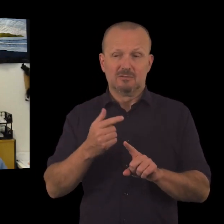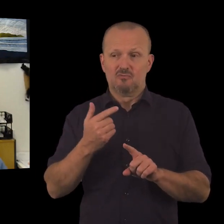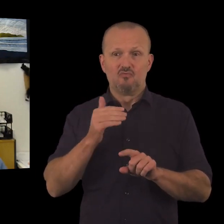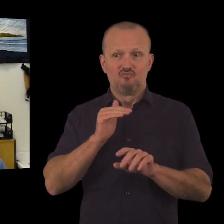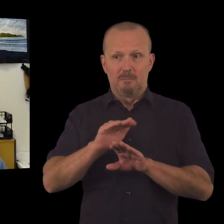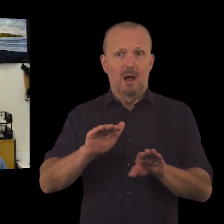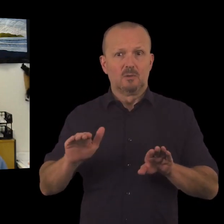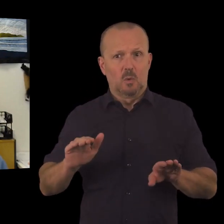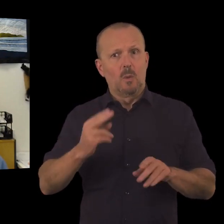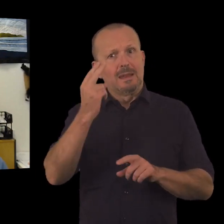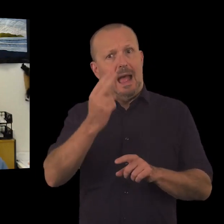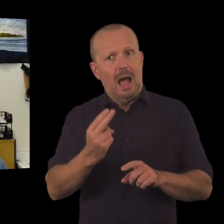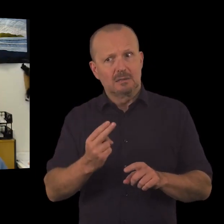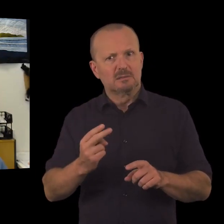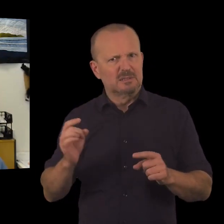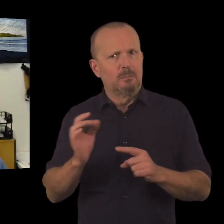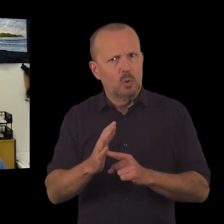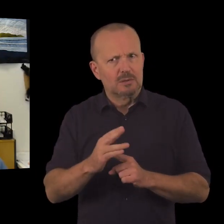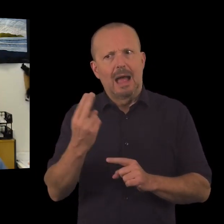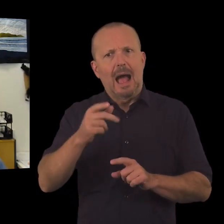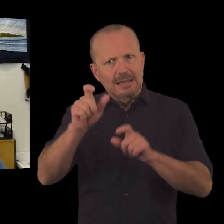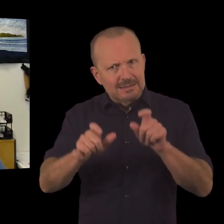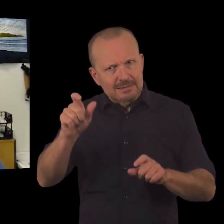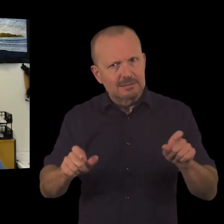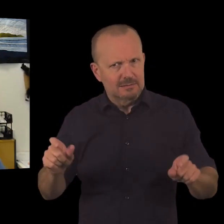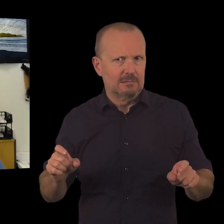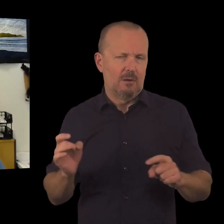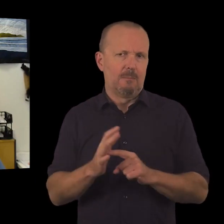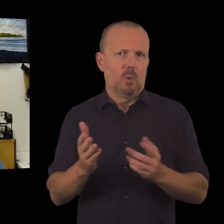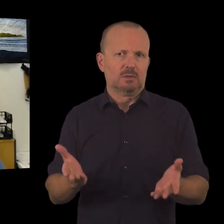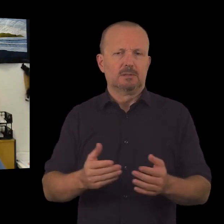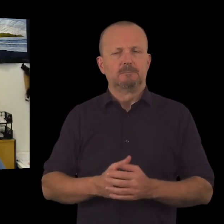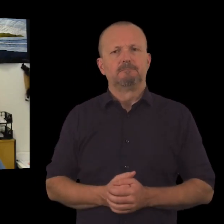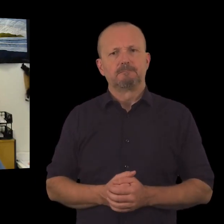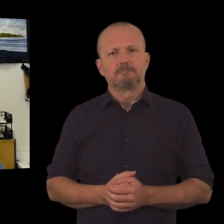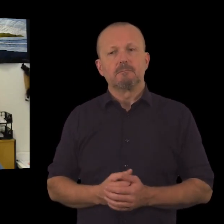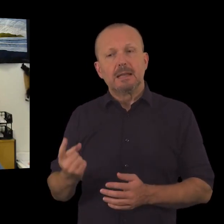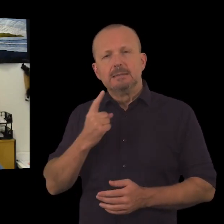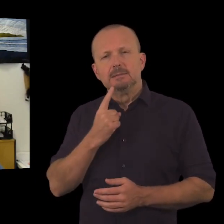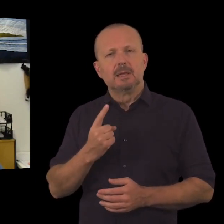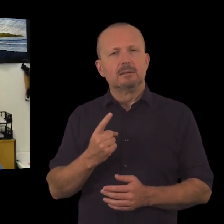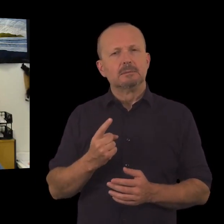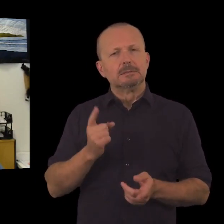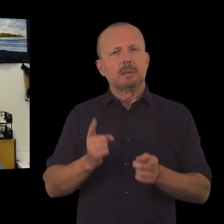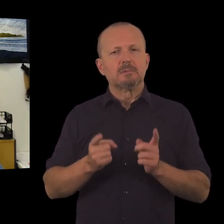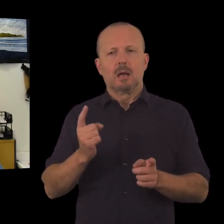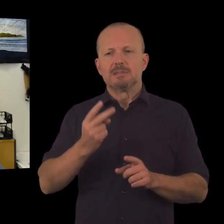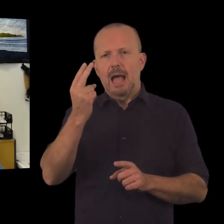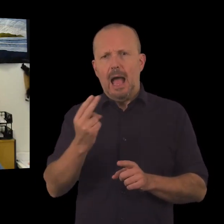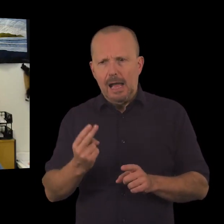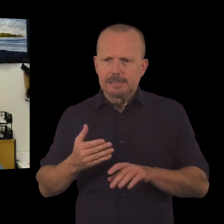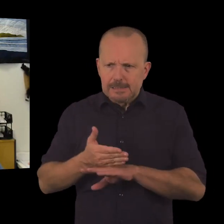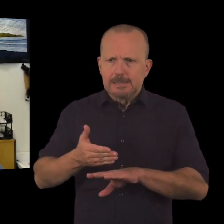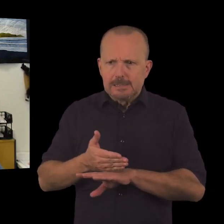matter. He told us not just how important the arts are for being oftentimes the